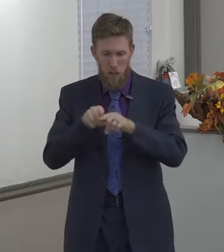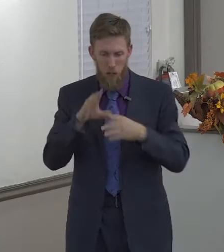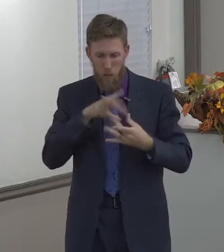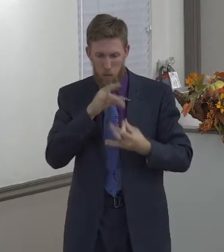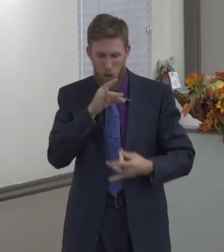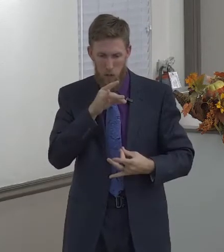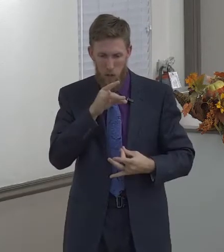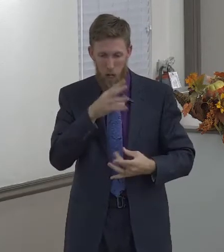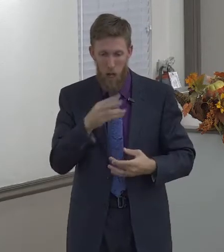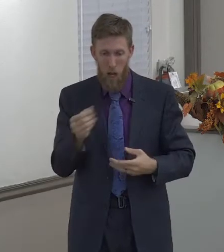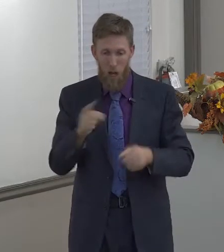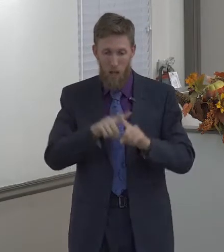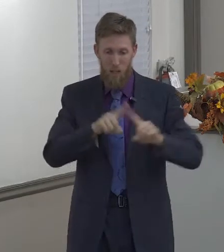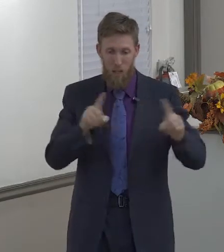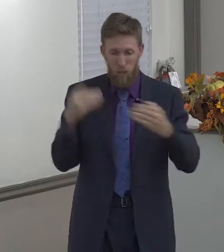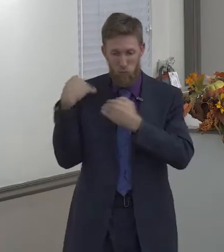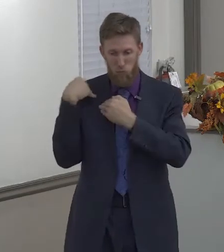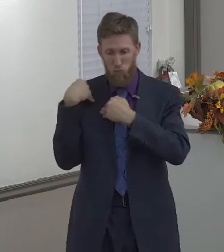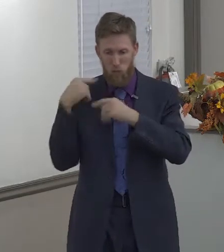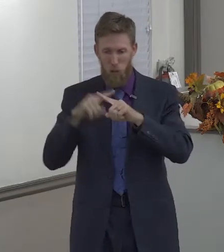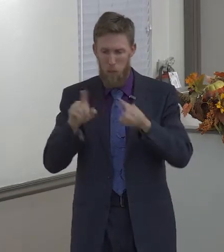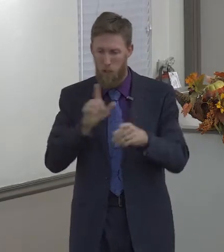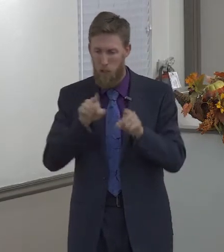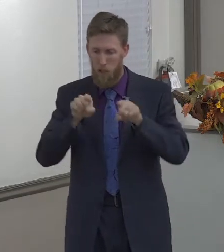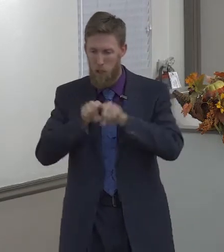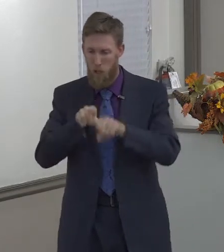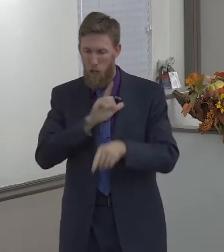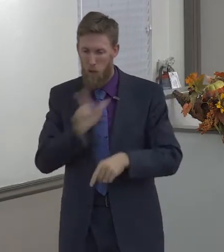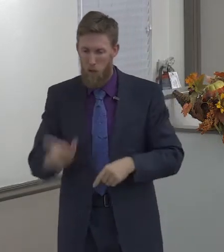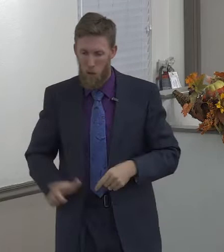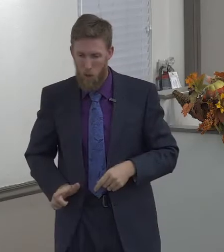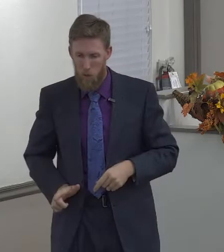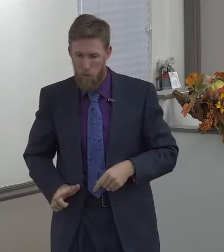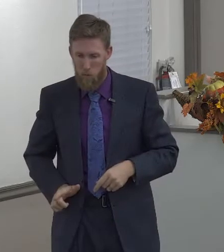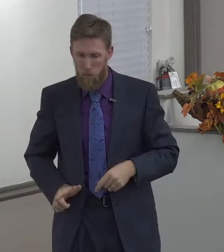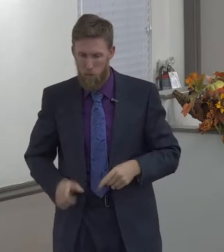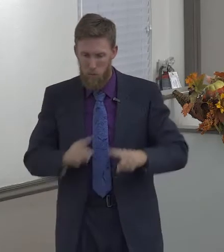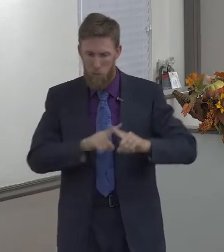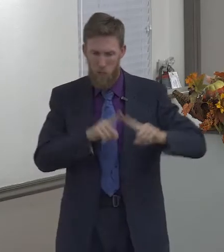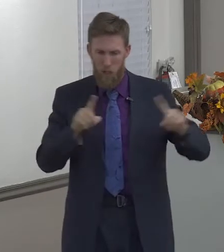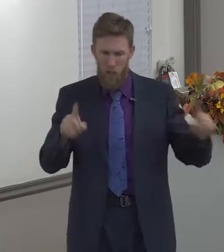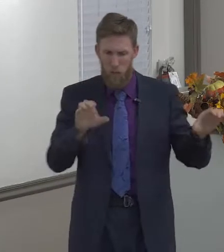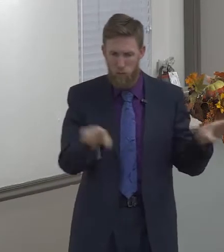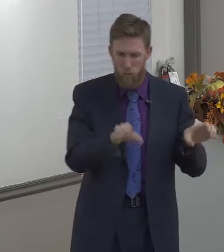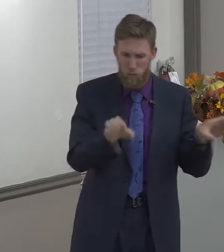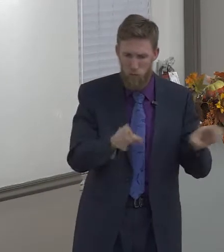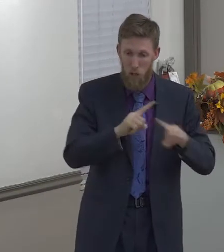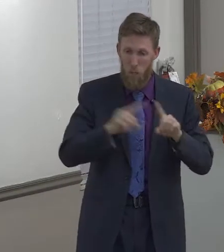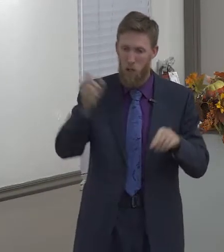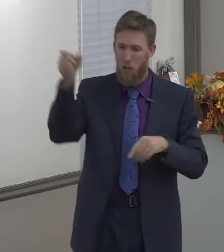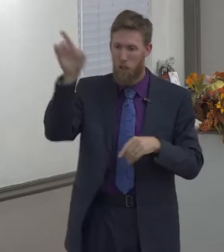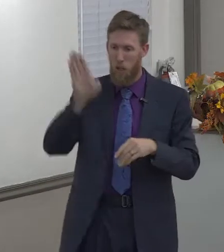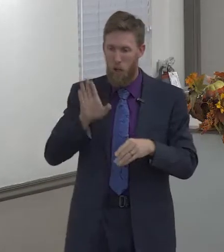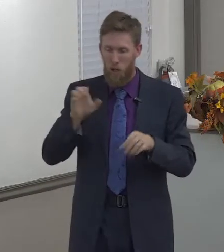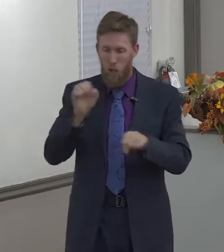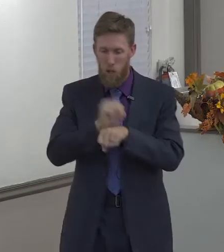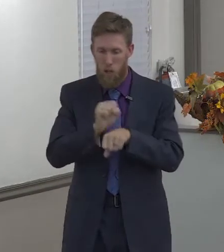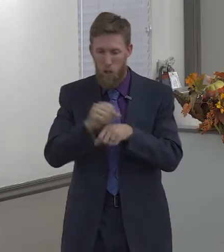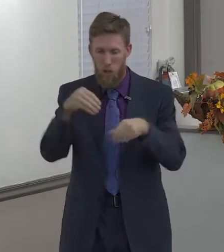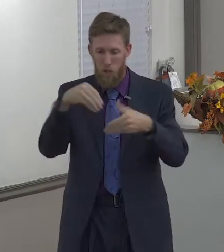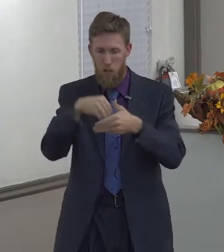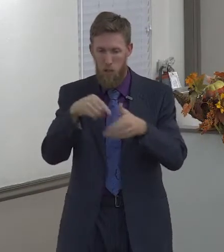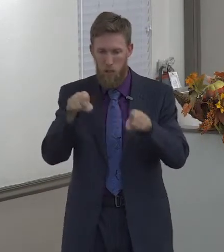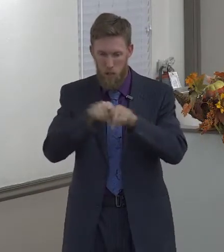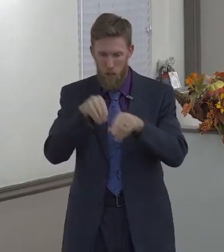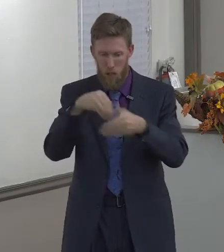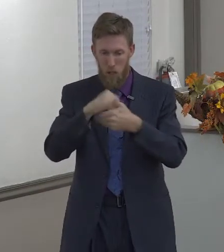all. But the manifestation of the Spirit is given to every man to profit withal. For to one is given by the Spirit the word of wisdom, to